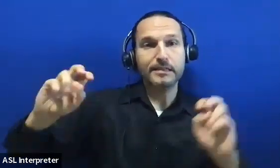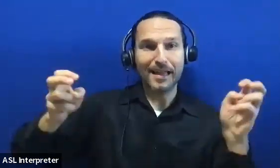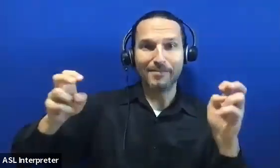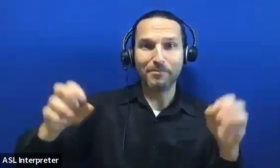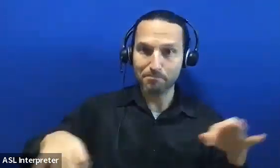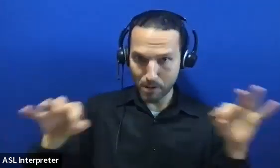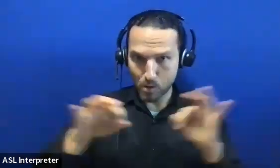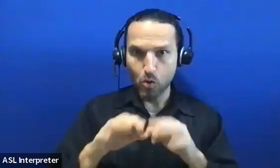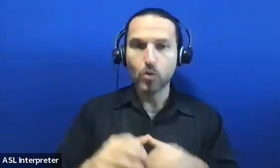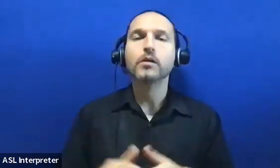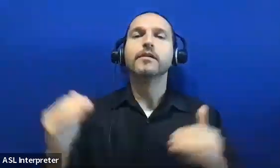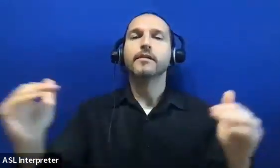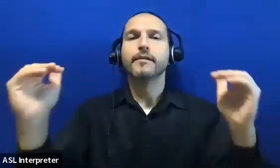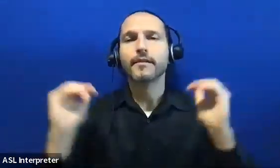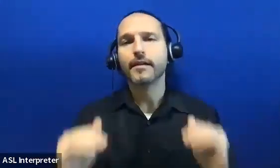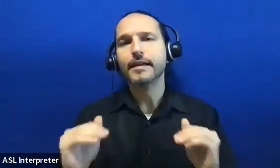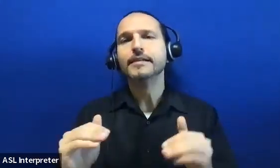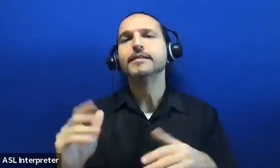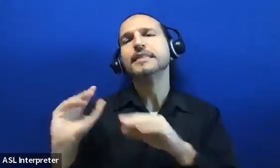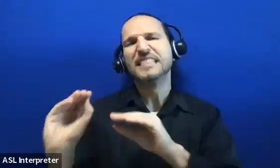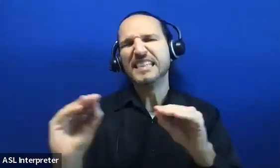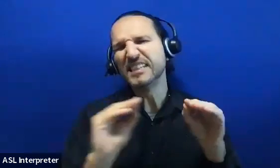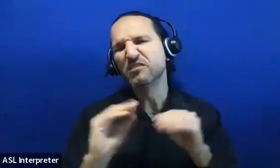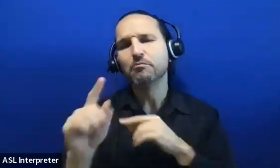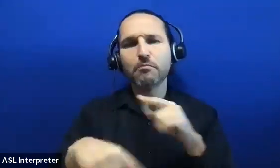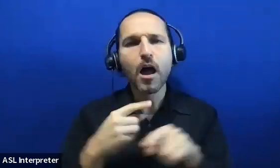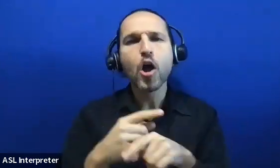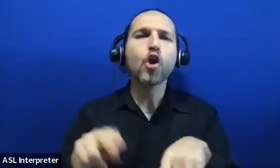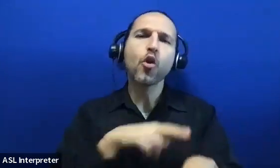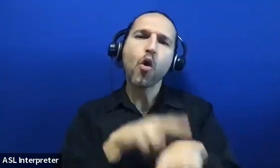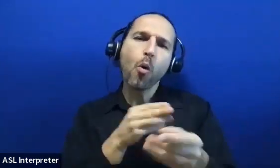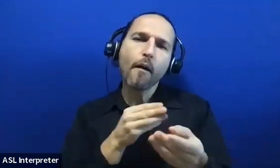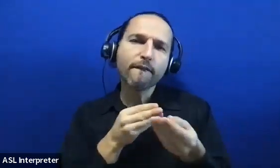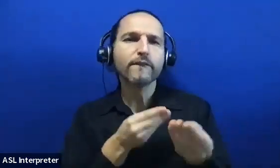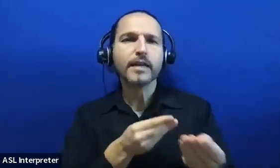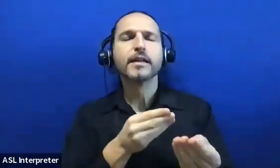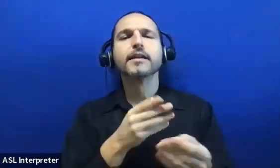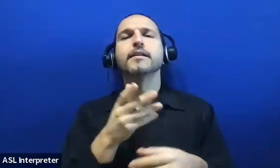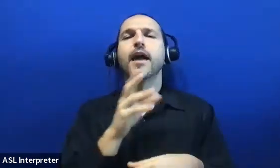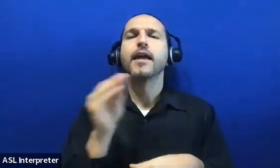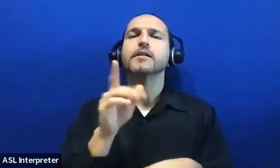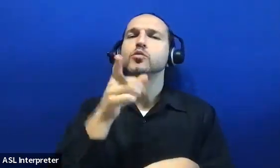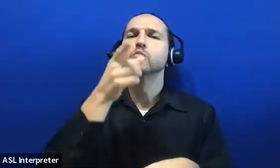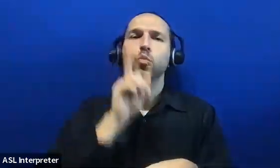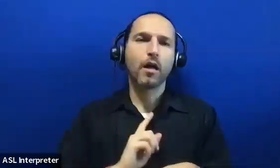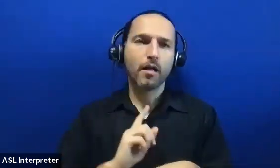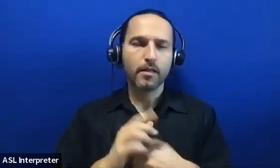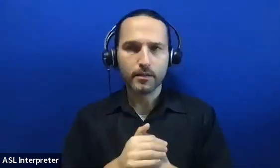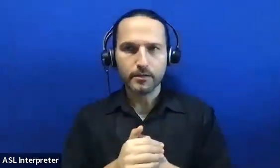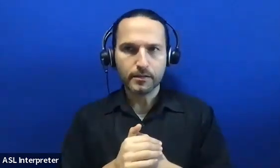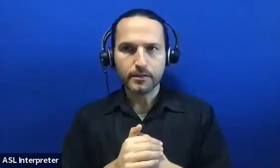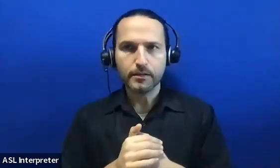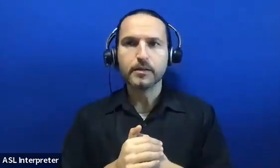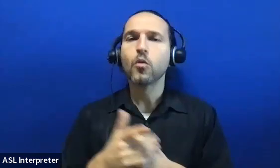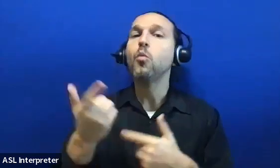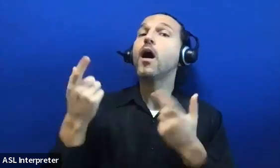important. And then I would like to teach everyone about normal feeding and swallowing. What really happens when